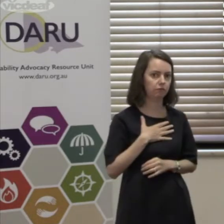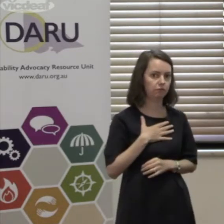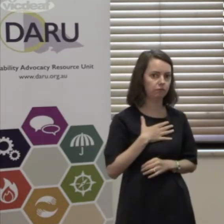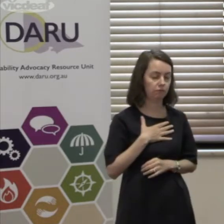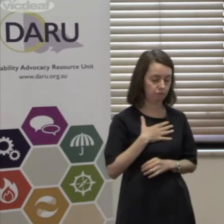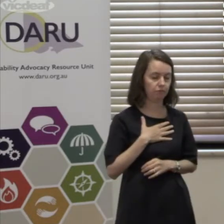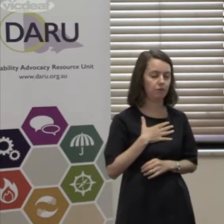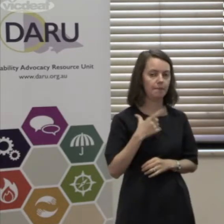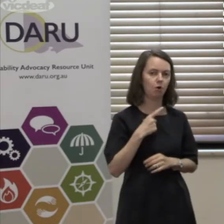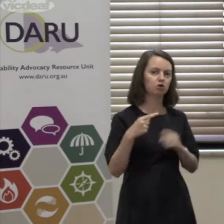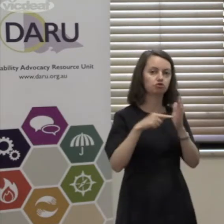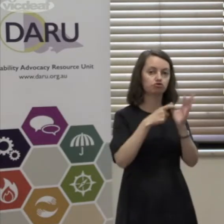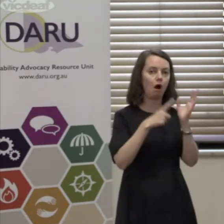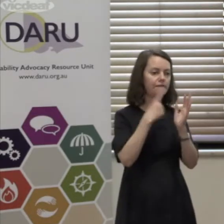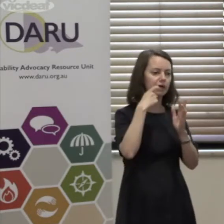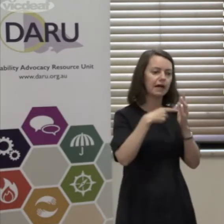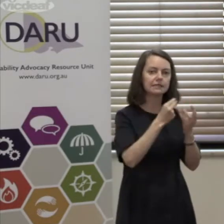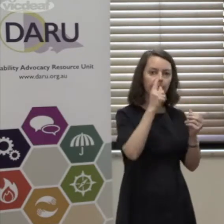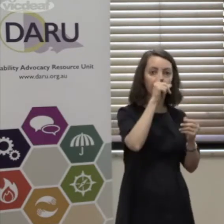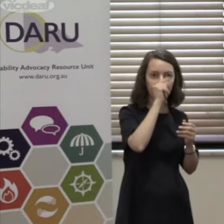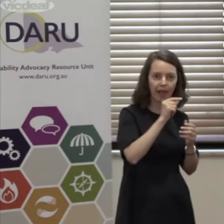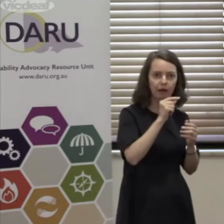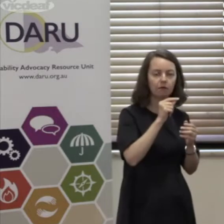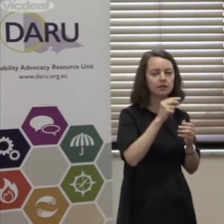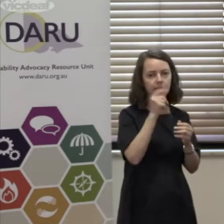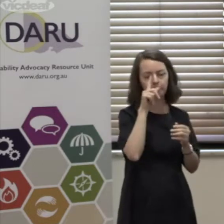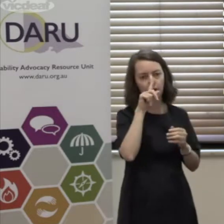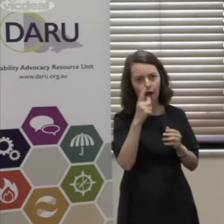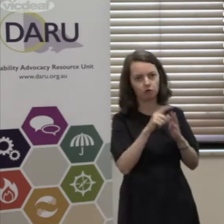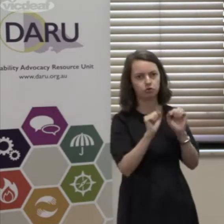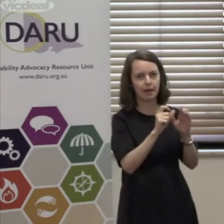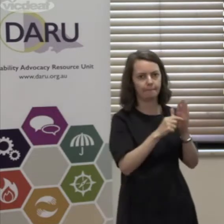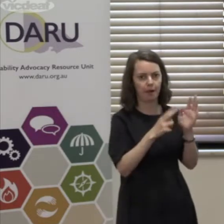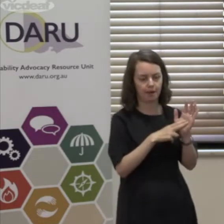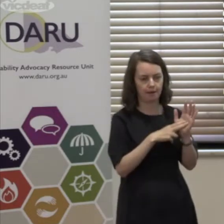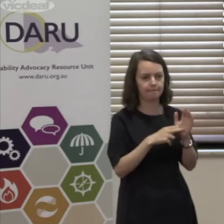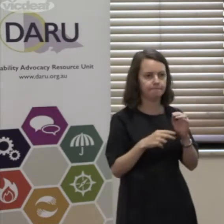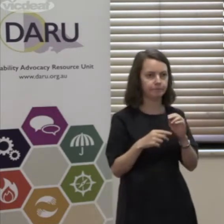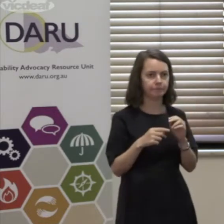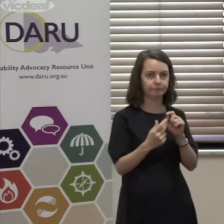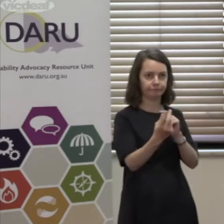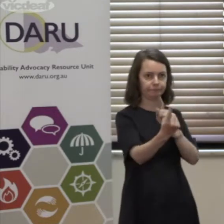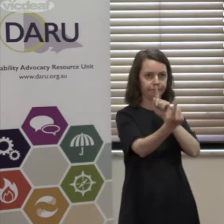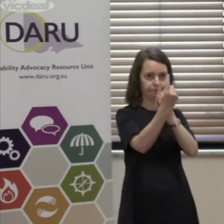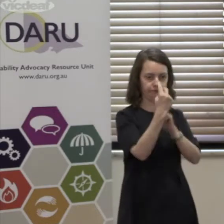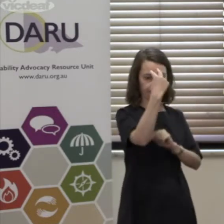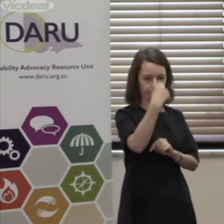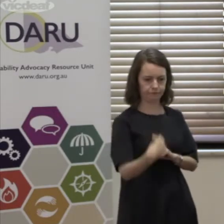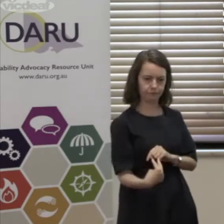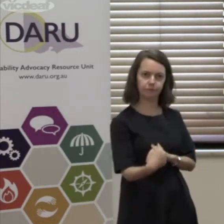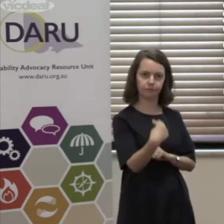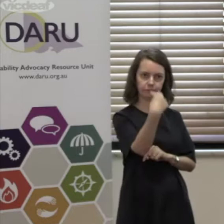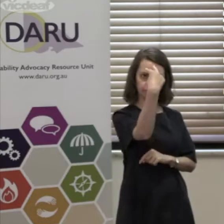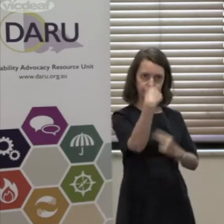trial. So one of the tasks of the people that first come in contact with the person with